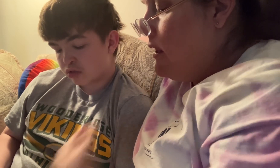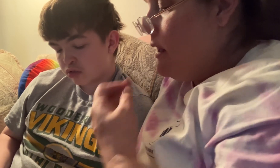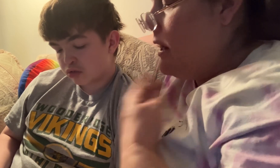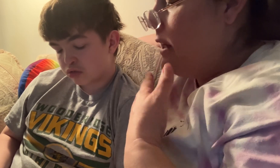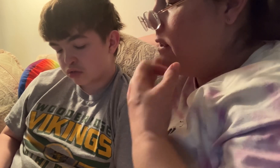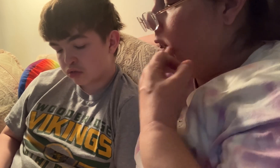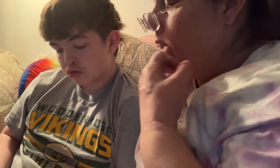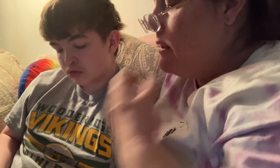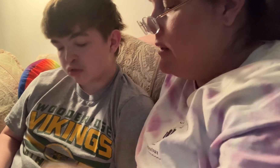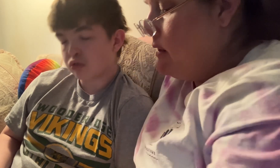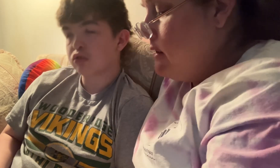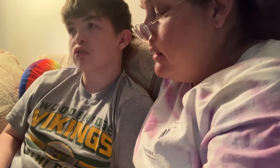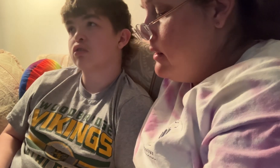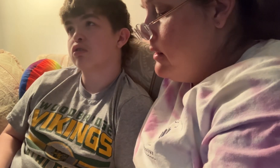Can I see?